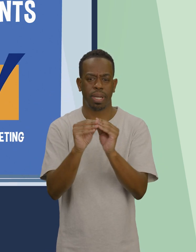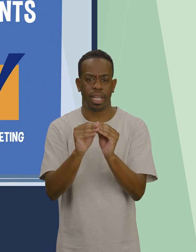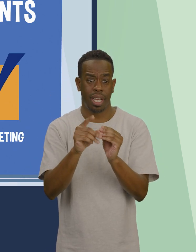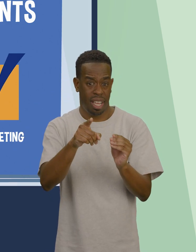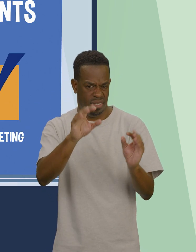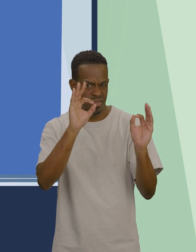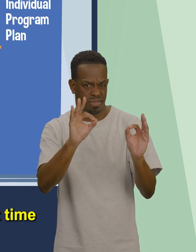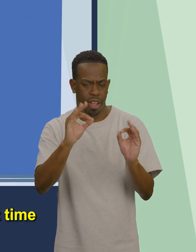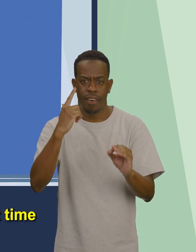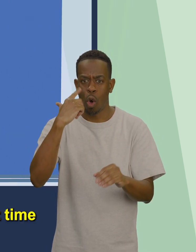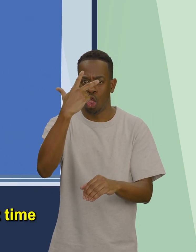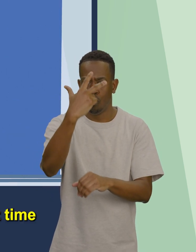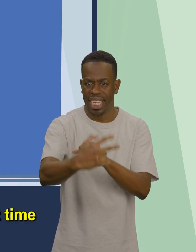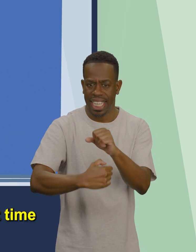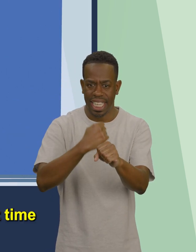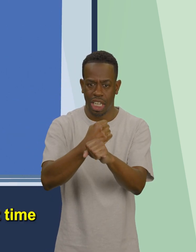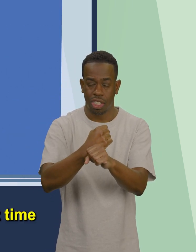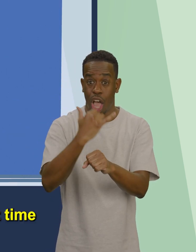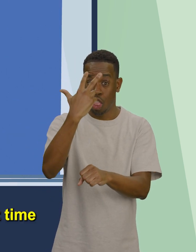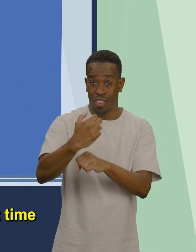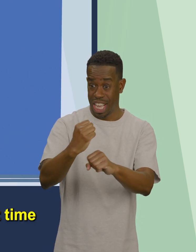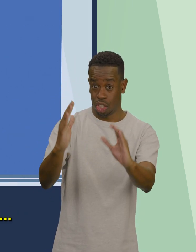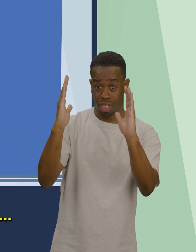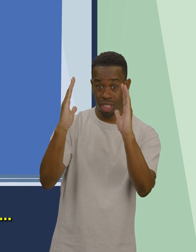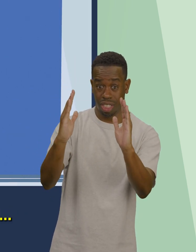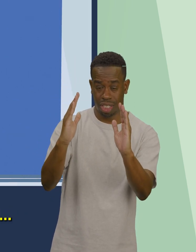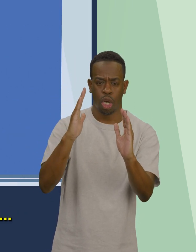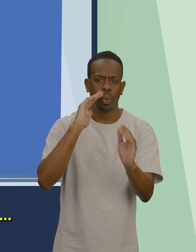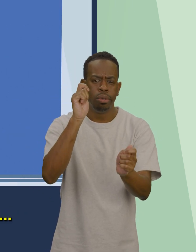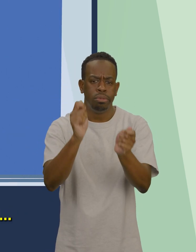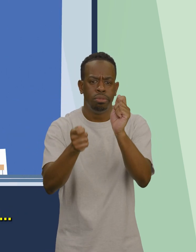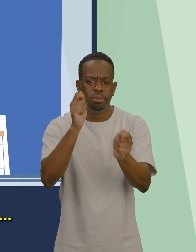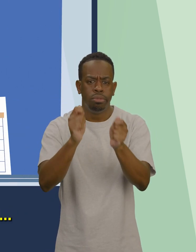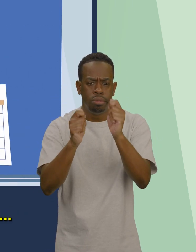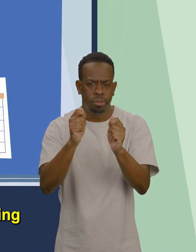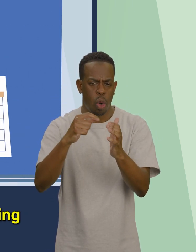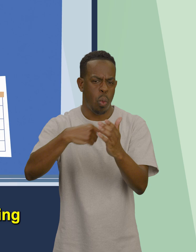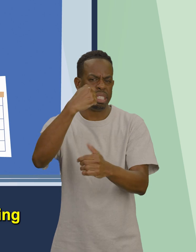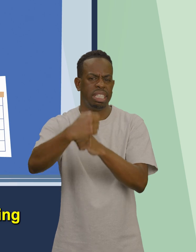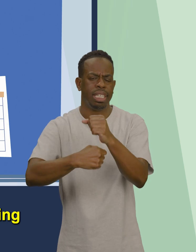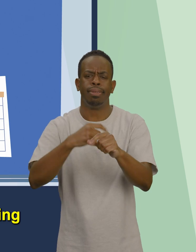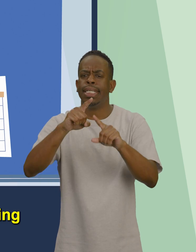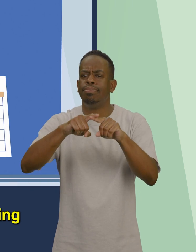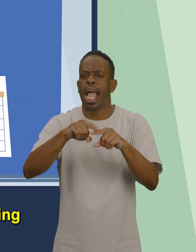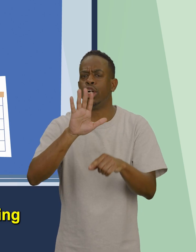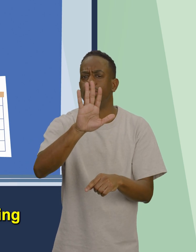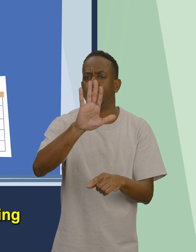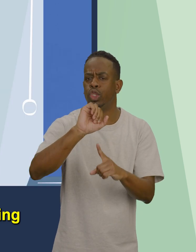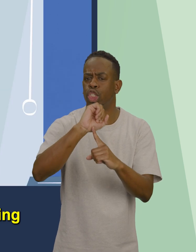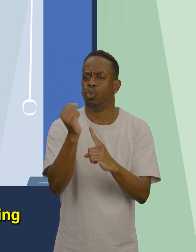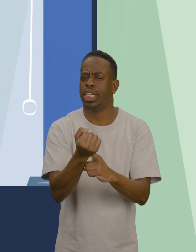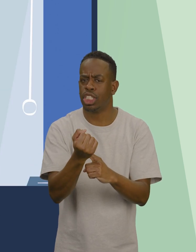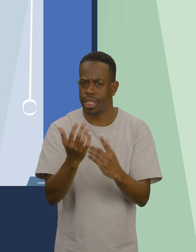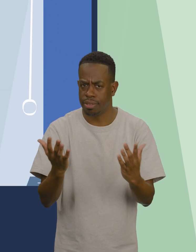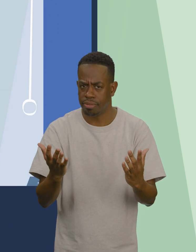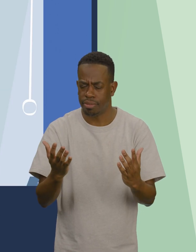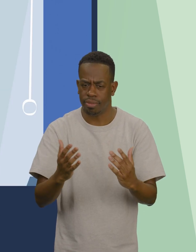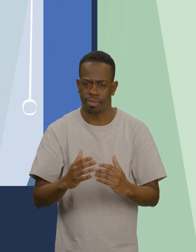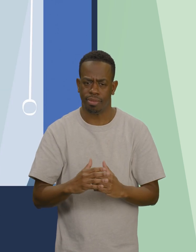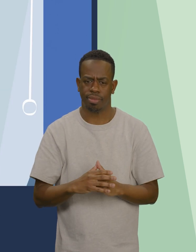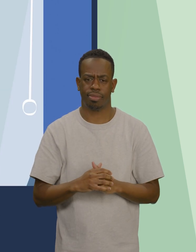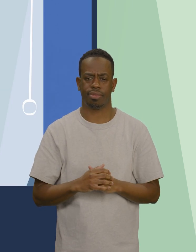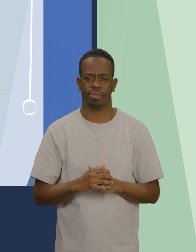The IPP is good for 3 years, and during that time, we will update it as needed, at least once a year, depending on their